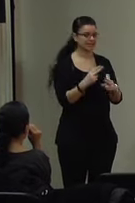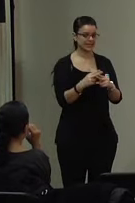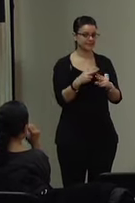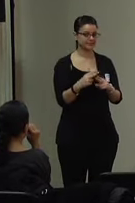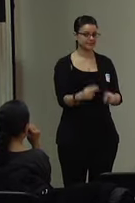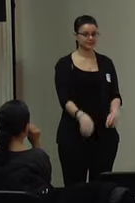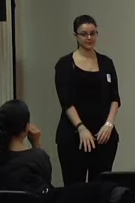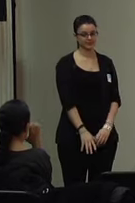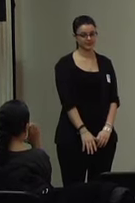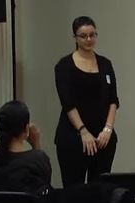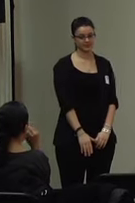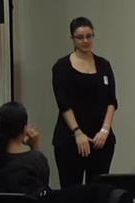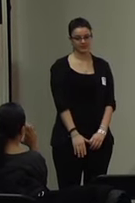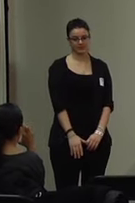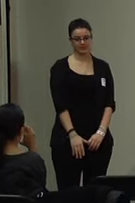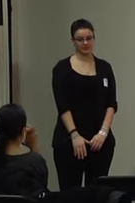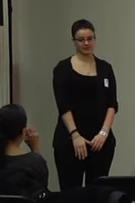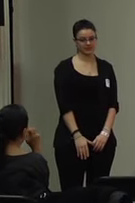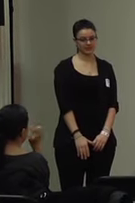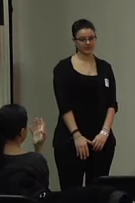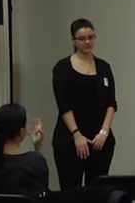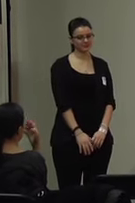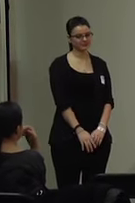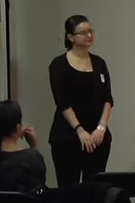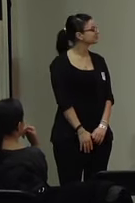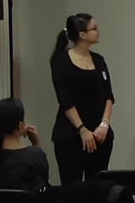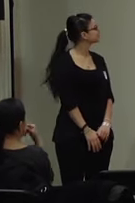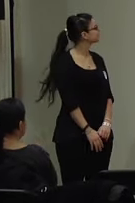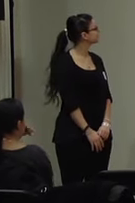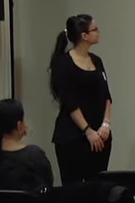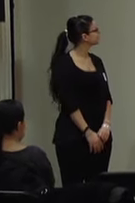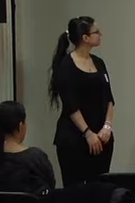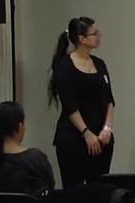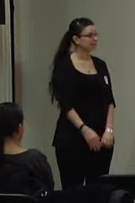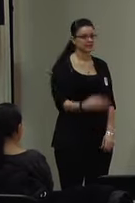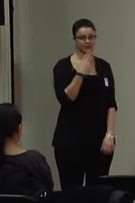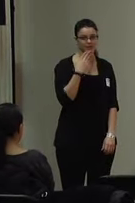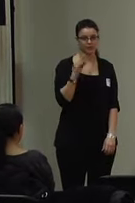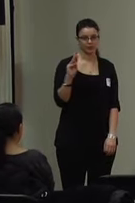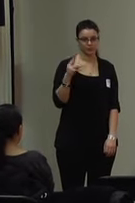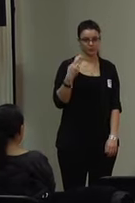and you can just put it in your Mixmaster and it'll make a really fabulous whipped cream.